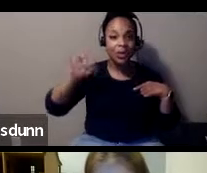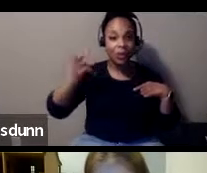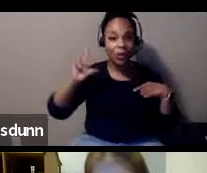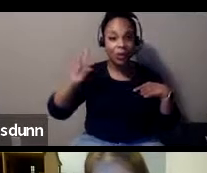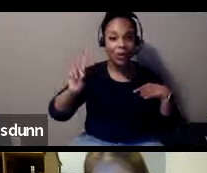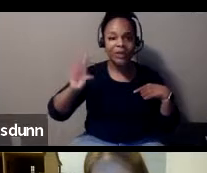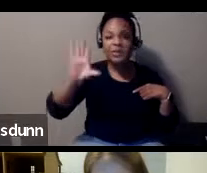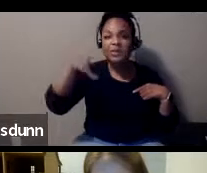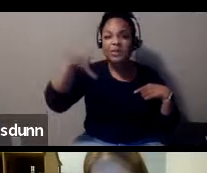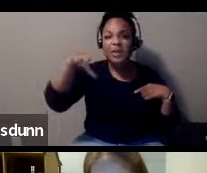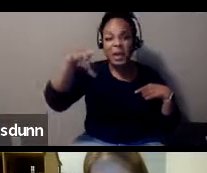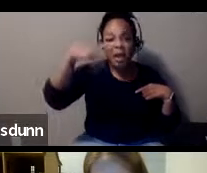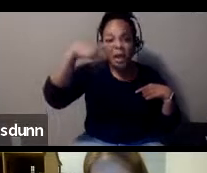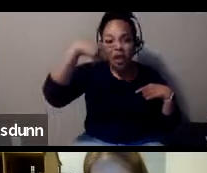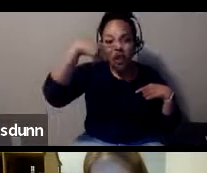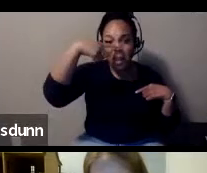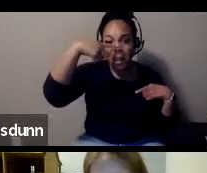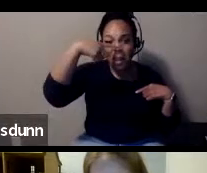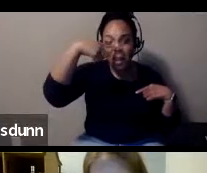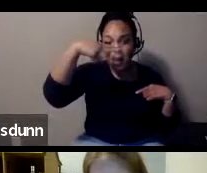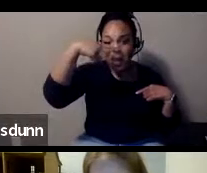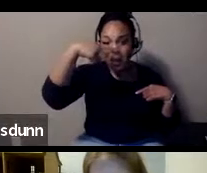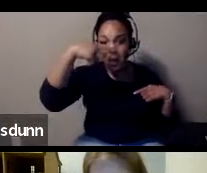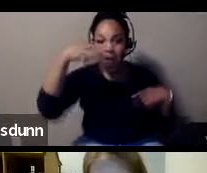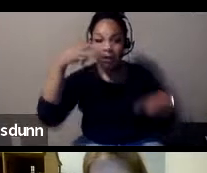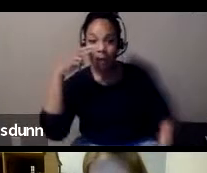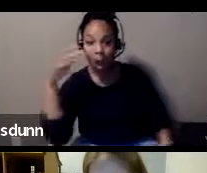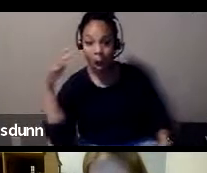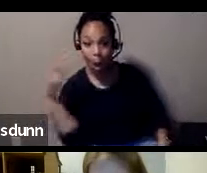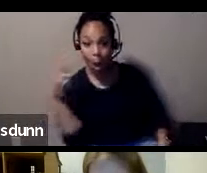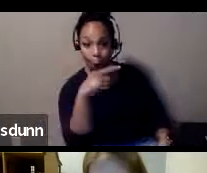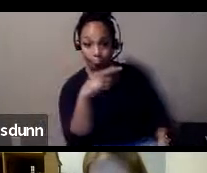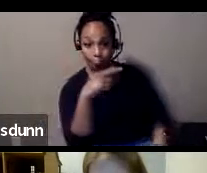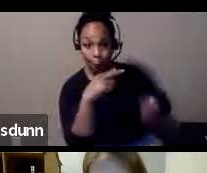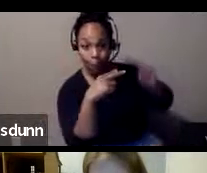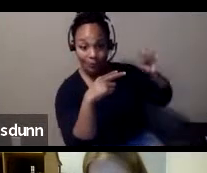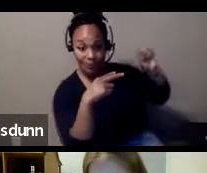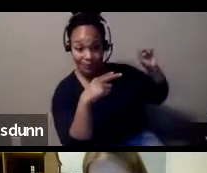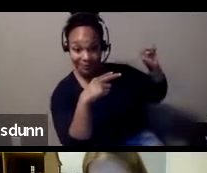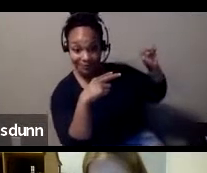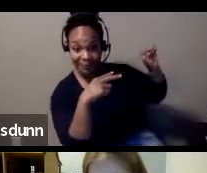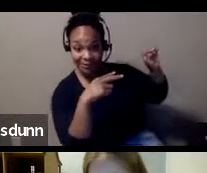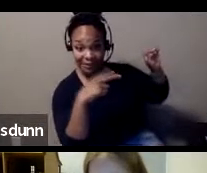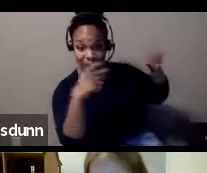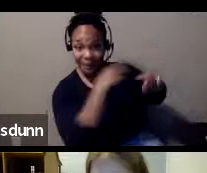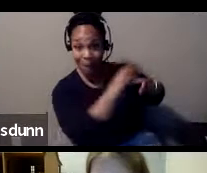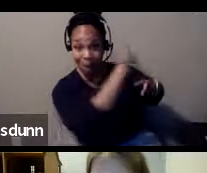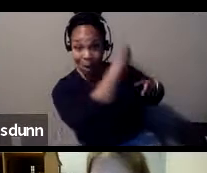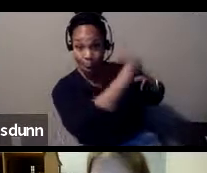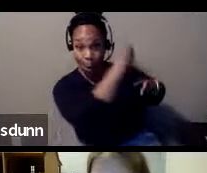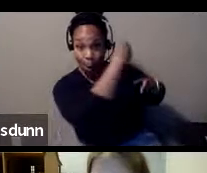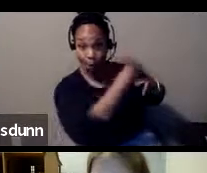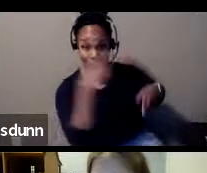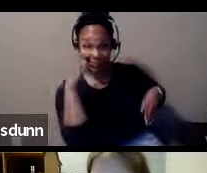speaker view, if you look out the window, I don't know if you can see, but there's nothing